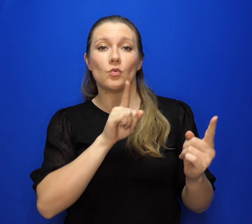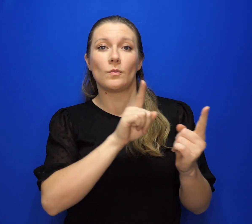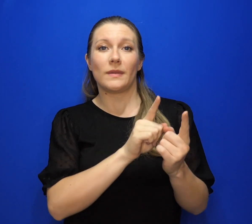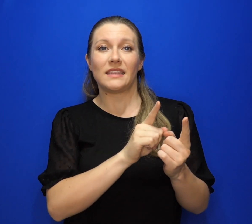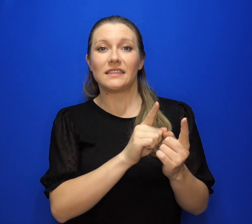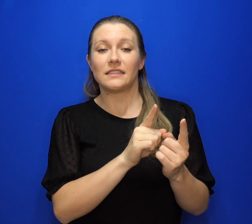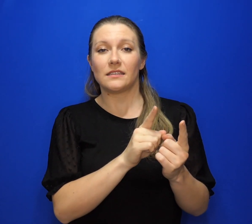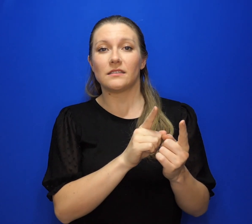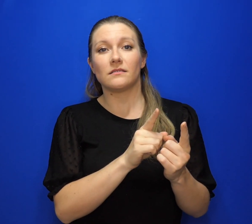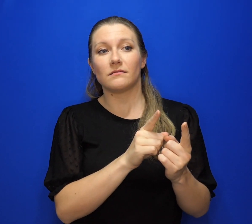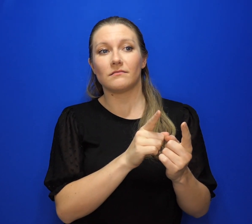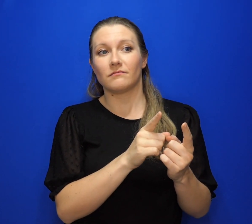only see your endo